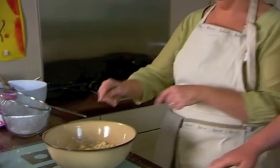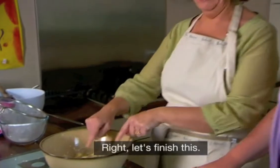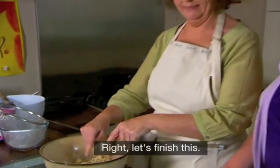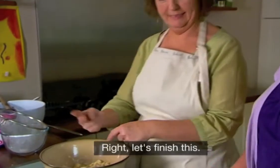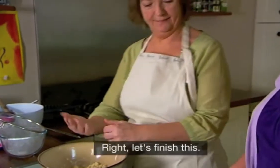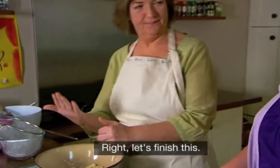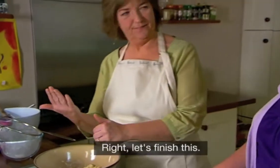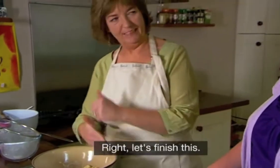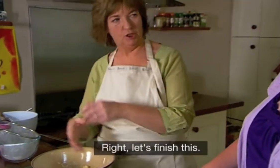Right, let's finish this.